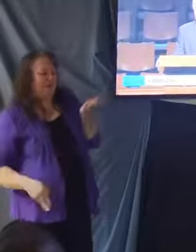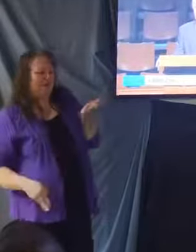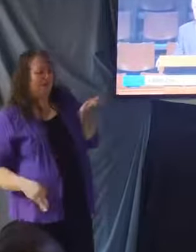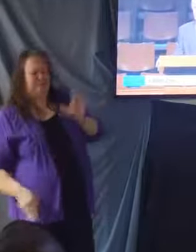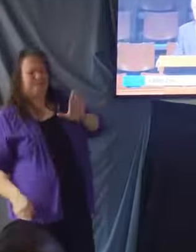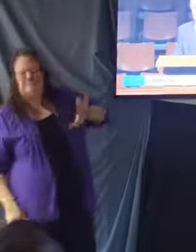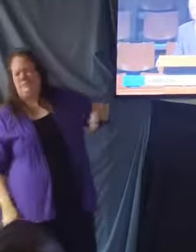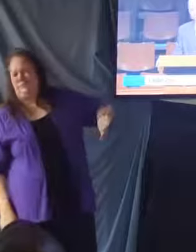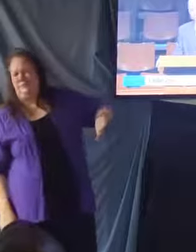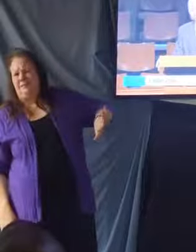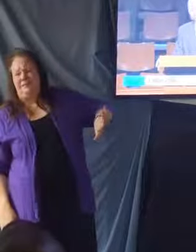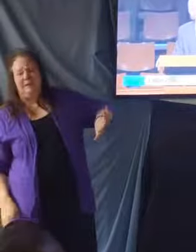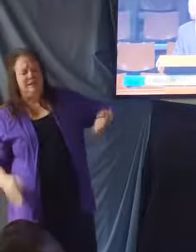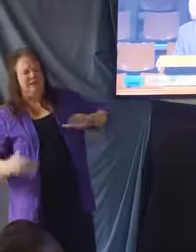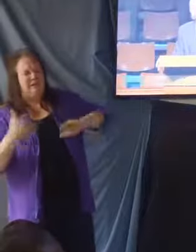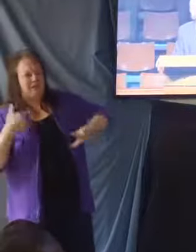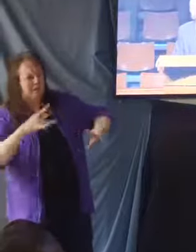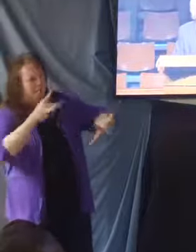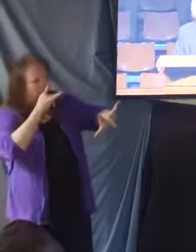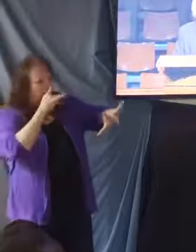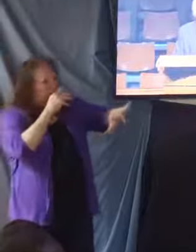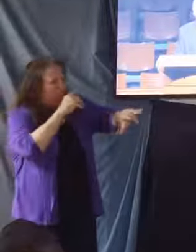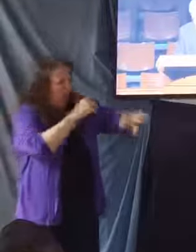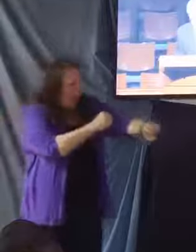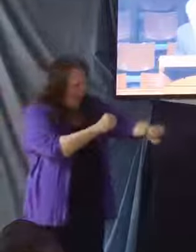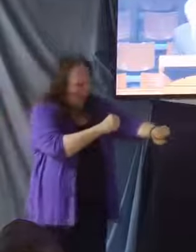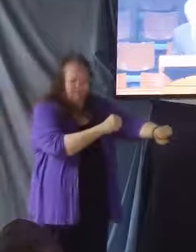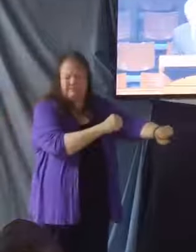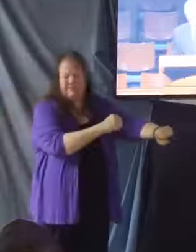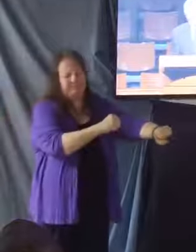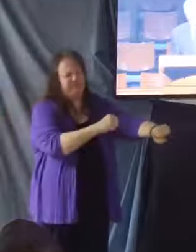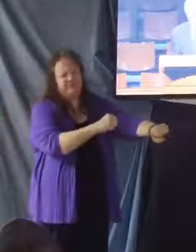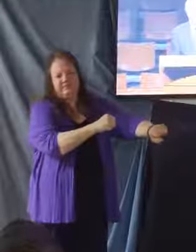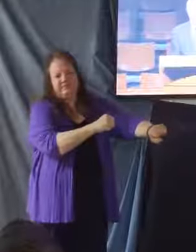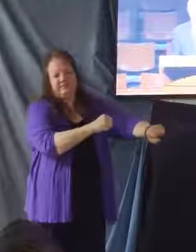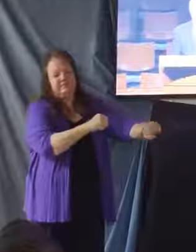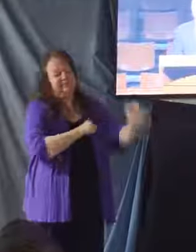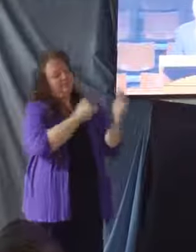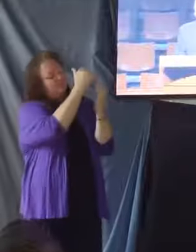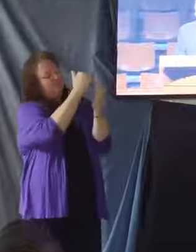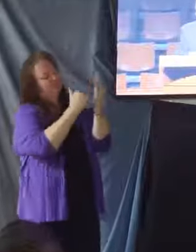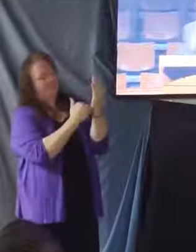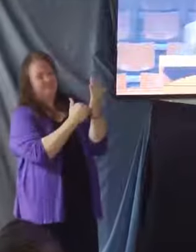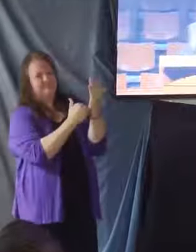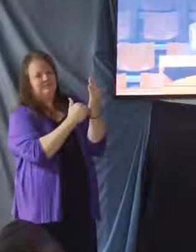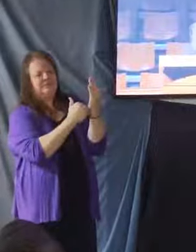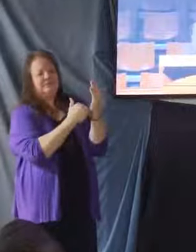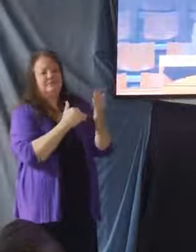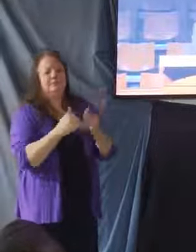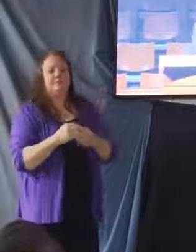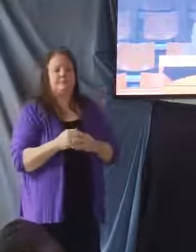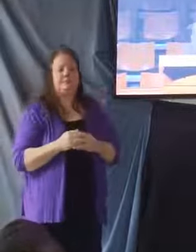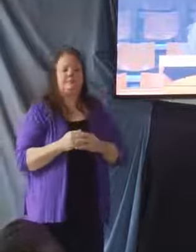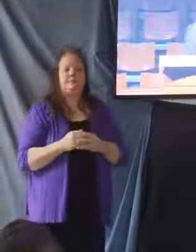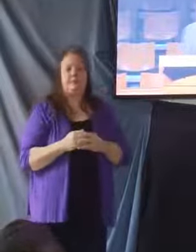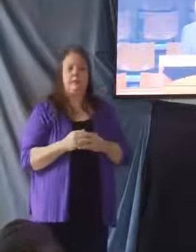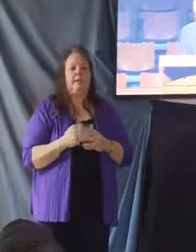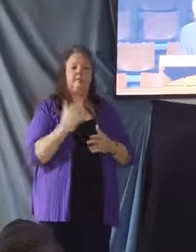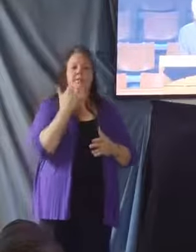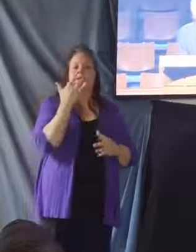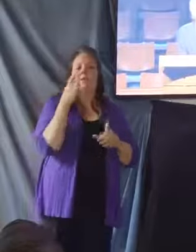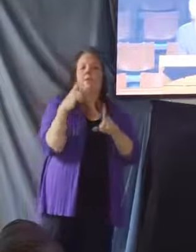things that drew me before do not any longer. And he goes on with a list here. Sensibly, this has been one of the